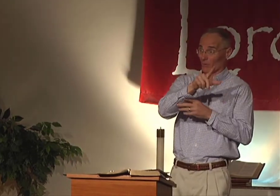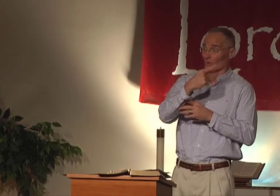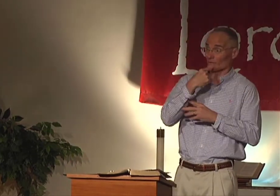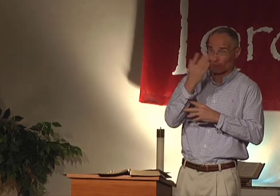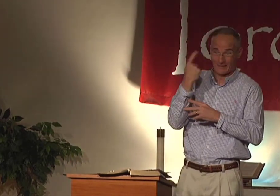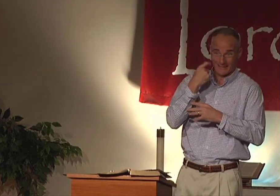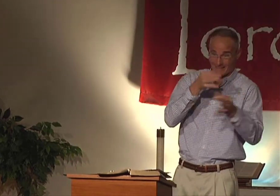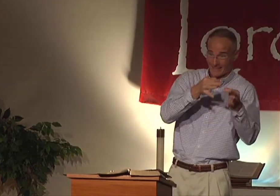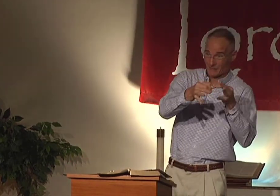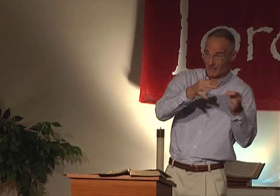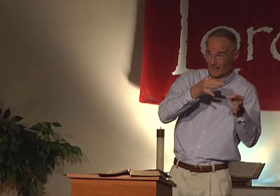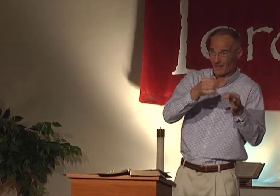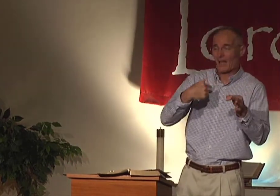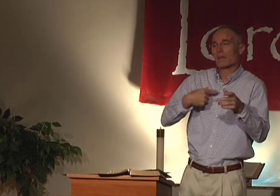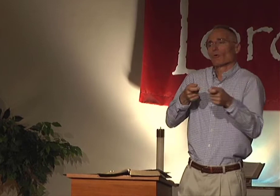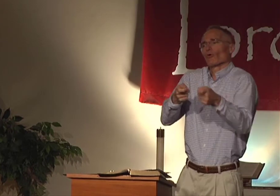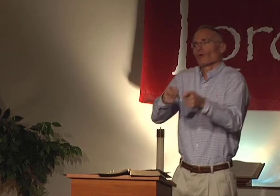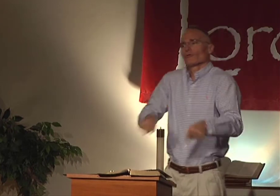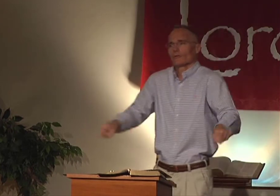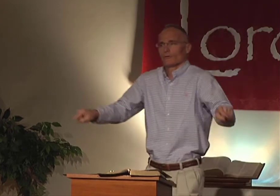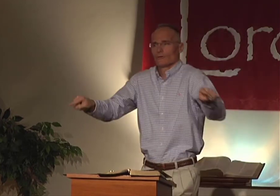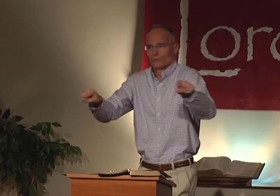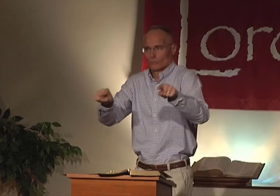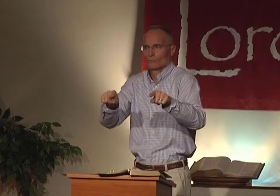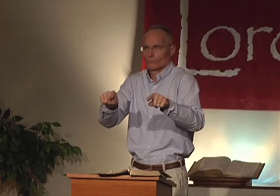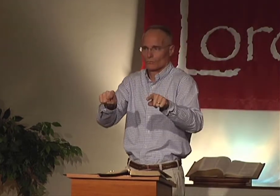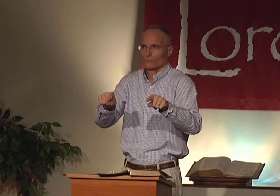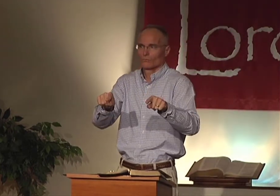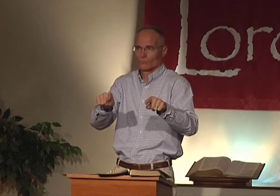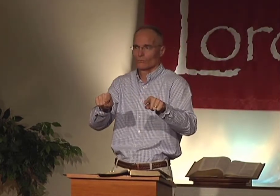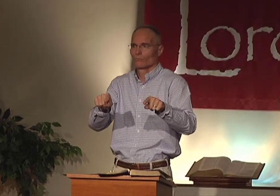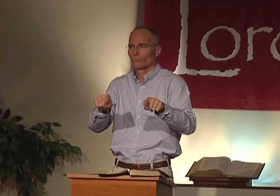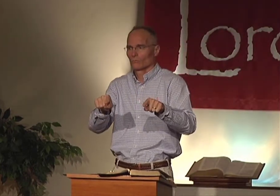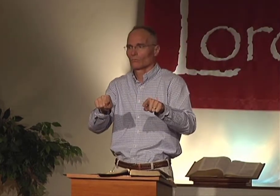Because of what I just explained, what Paul just explained, I'm urging you.